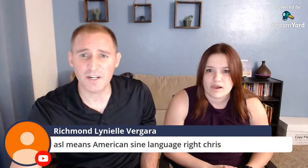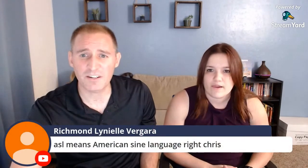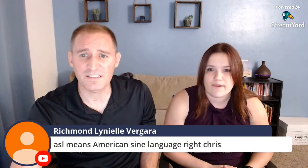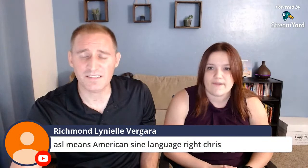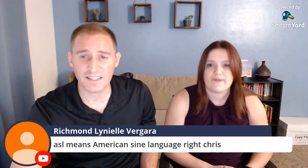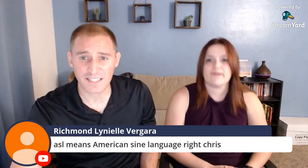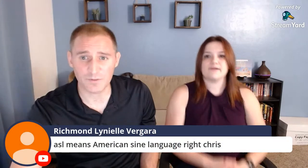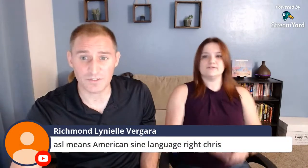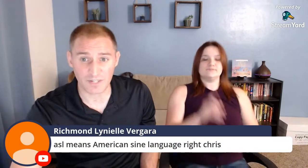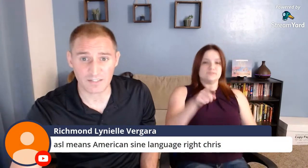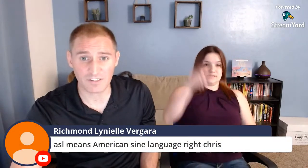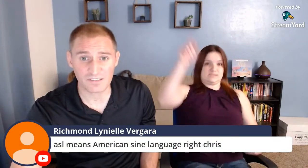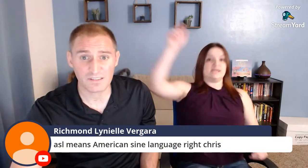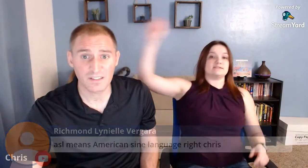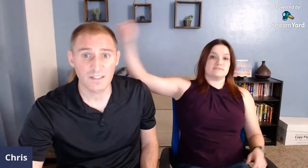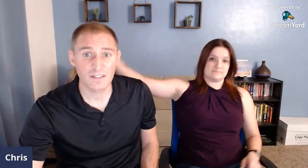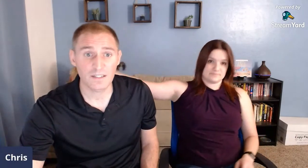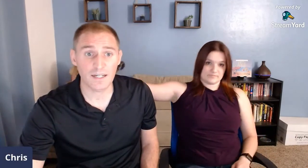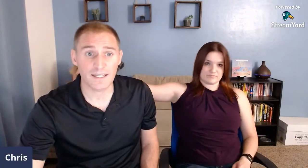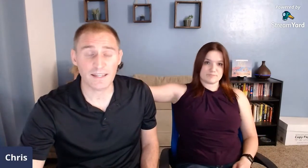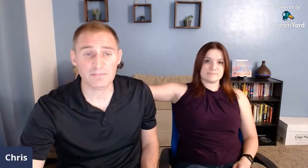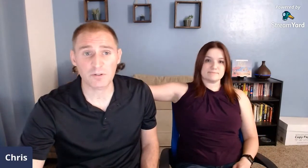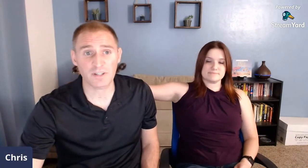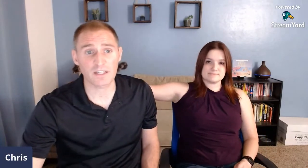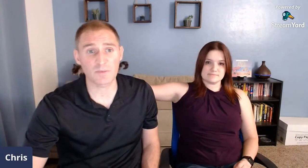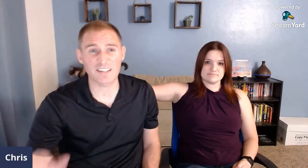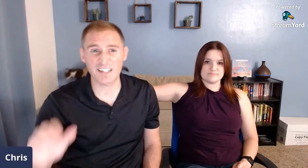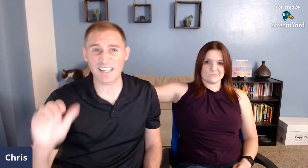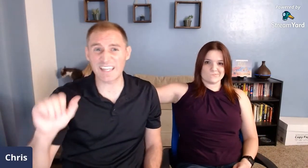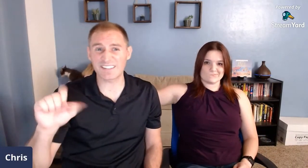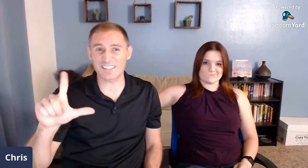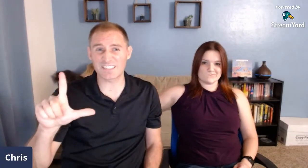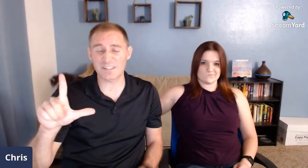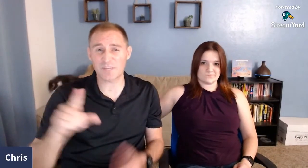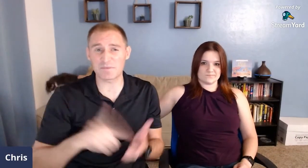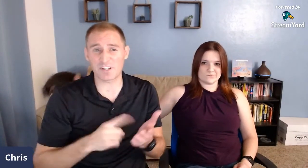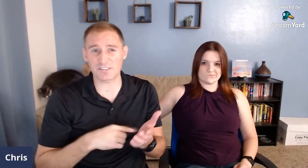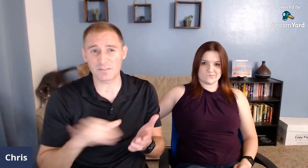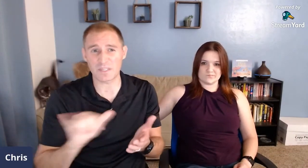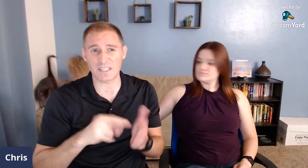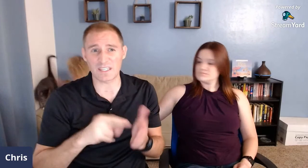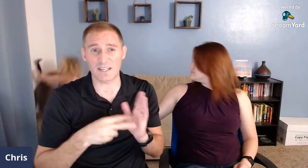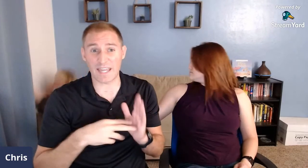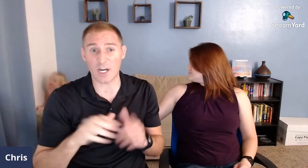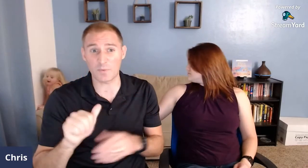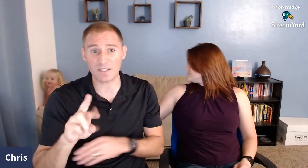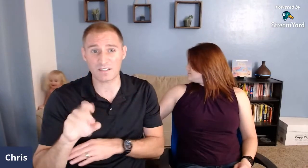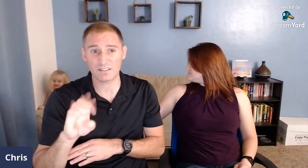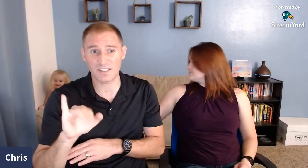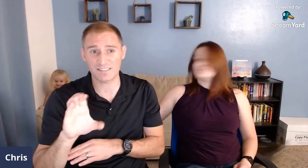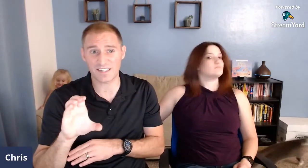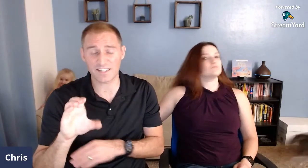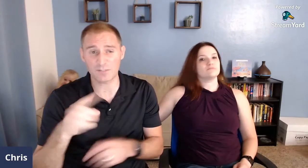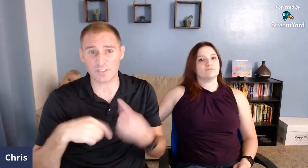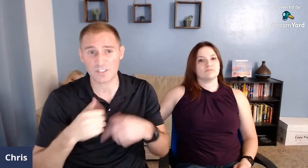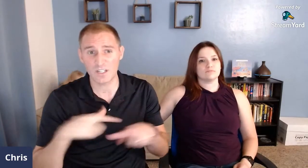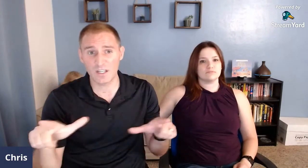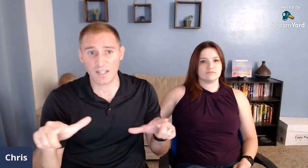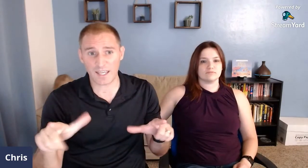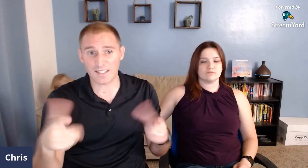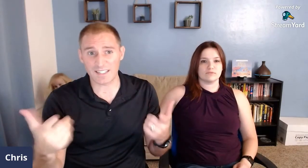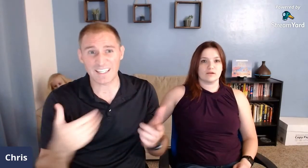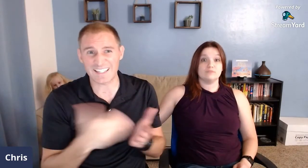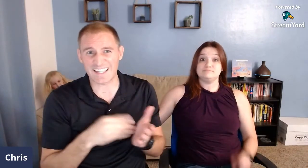ASL means American Sign Language, right, Chris? Yes. Yeah, that's what we're talking about. ASL can sometimes also mean Arabic Sign